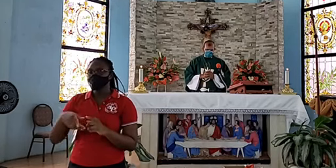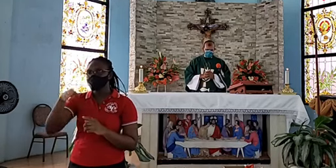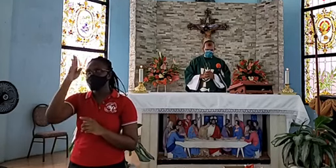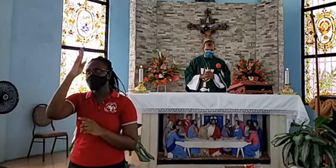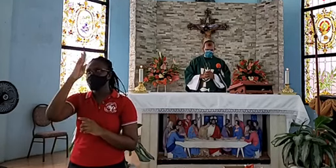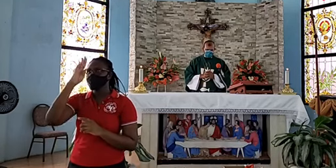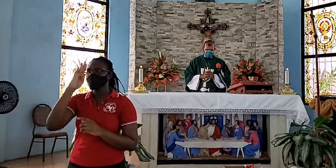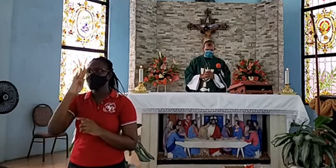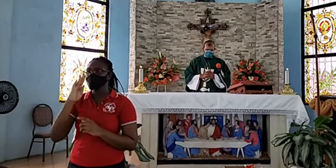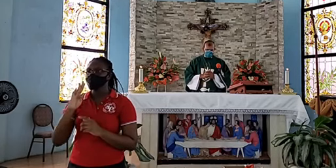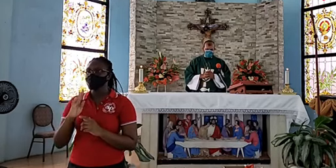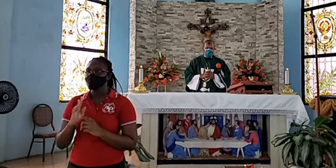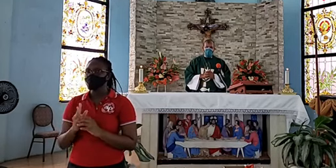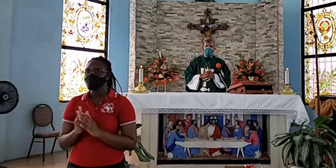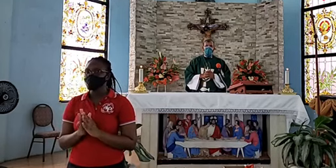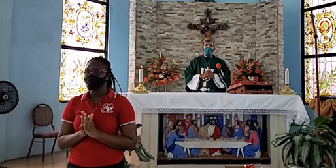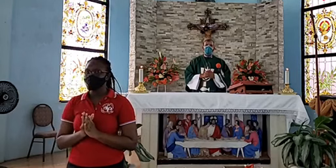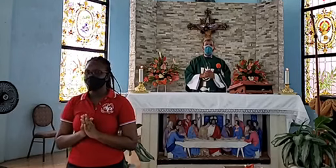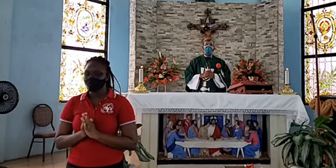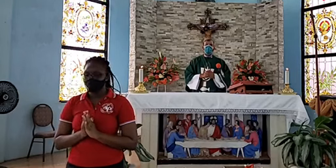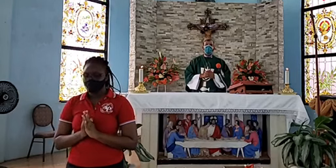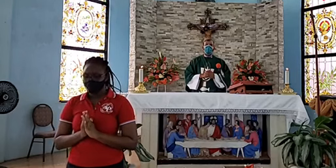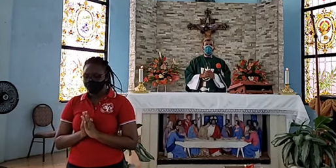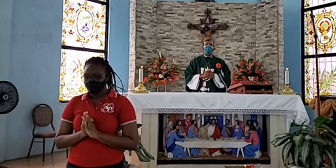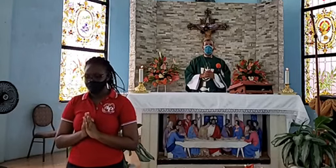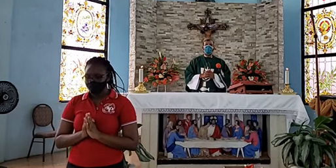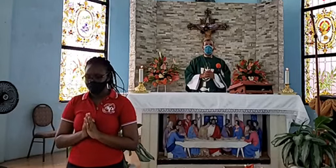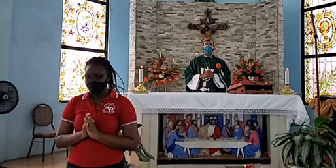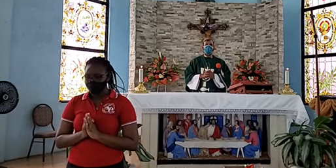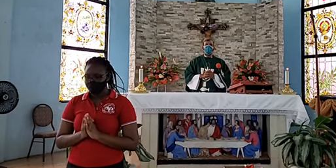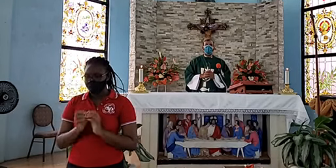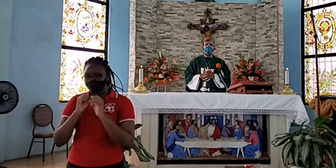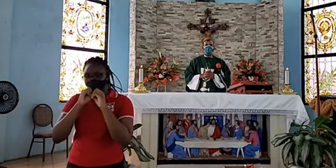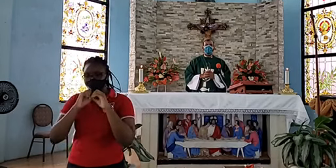to God. You have a